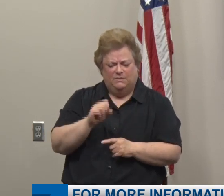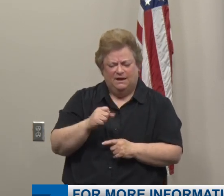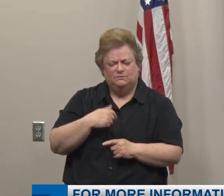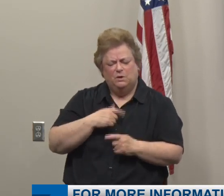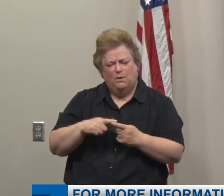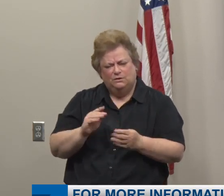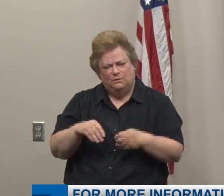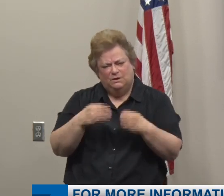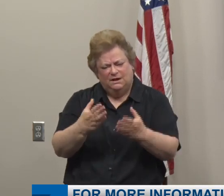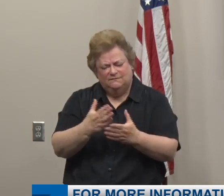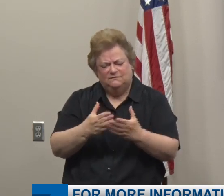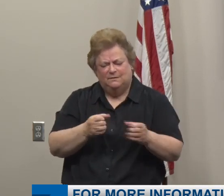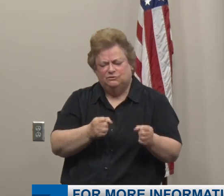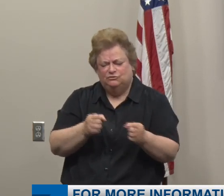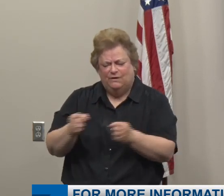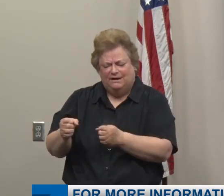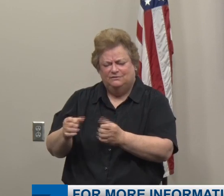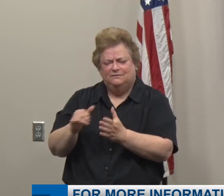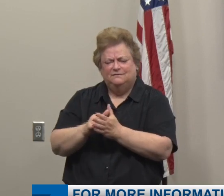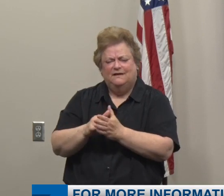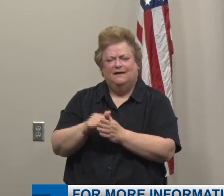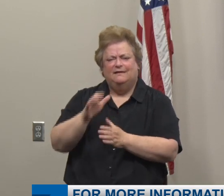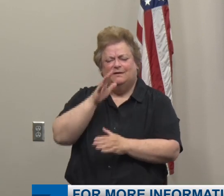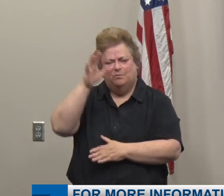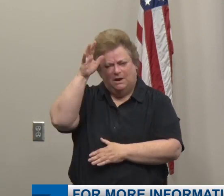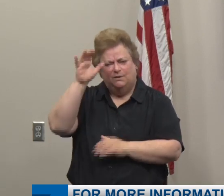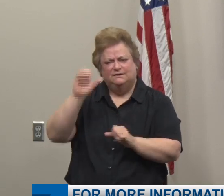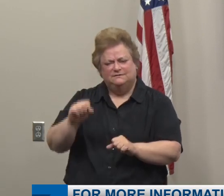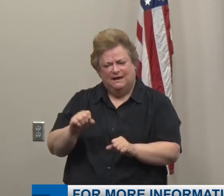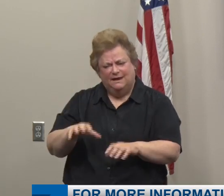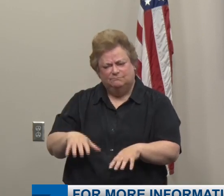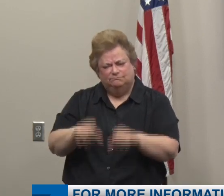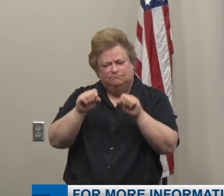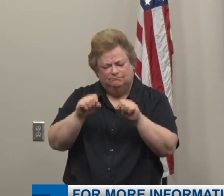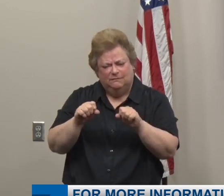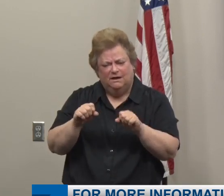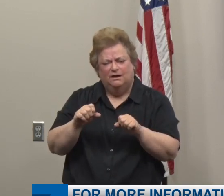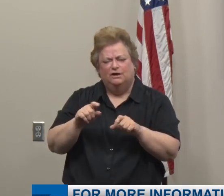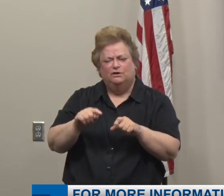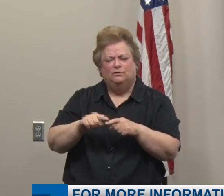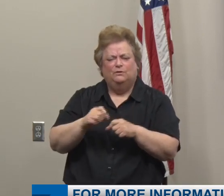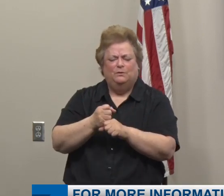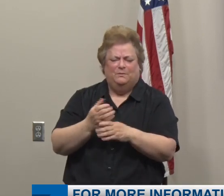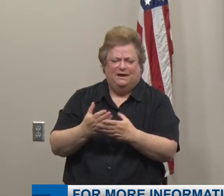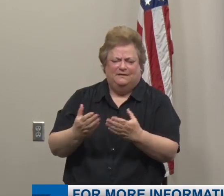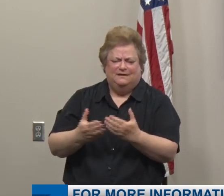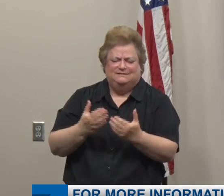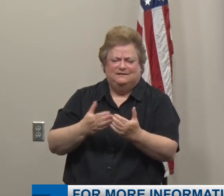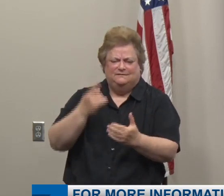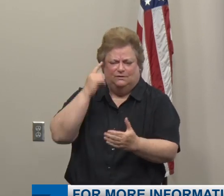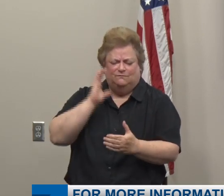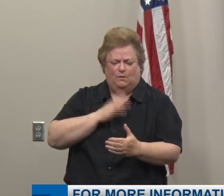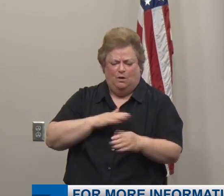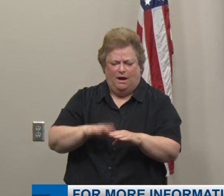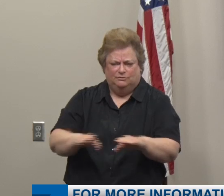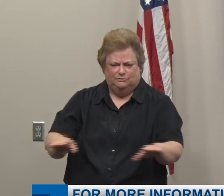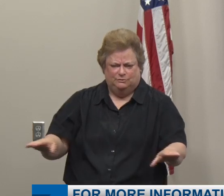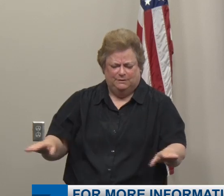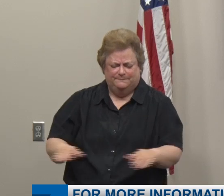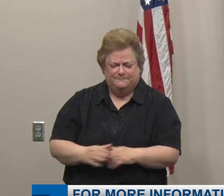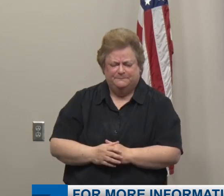strategies that parents can undertake during this difficult time to make things a little bit easier for our youngest ones